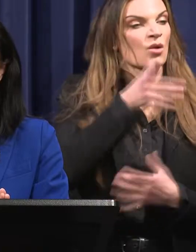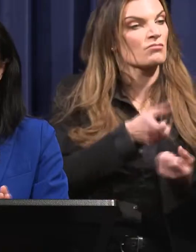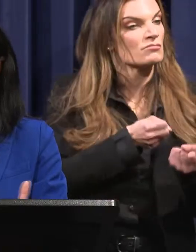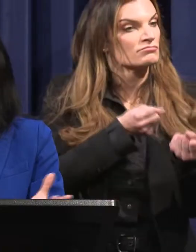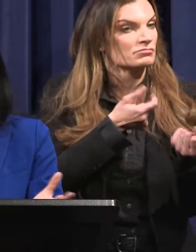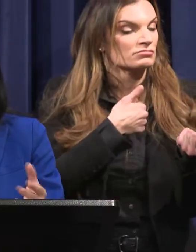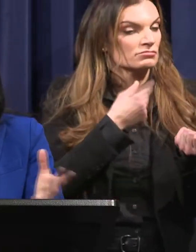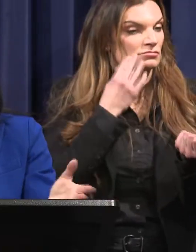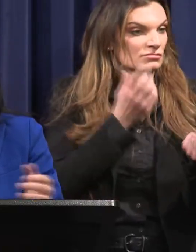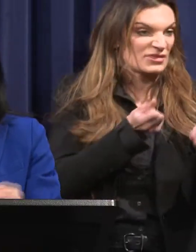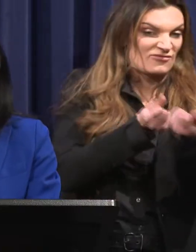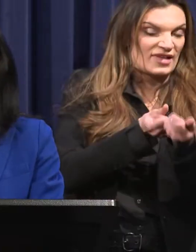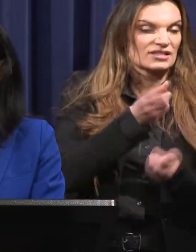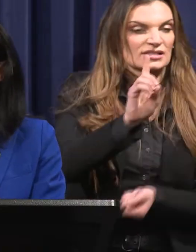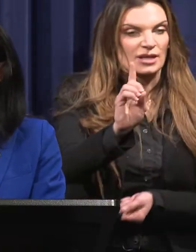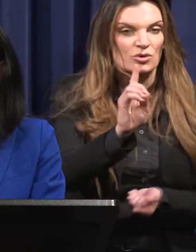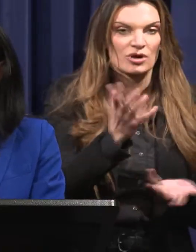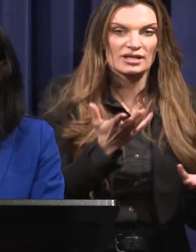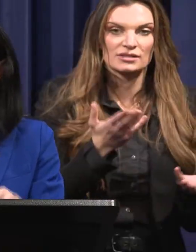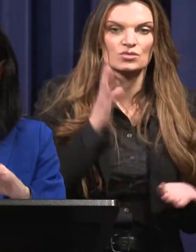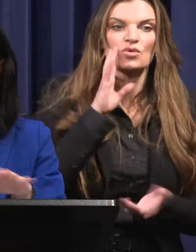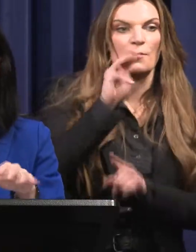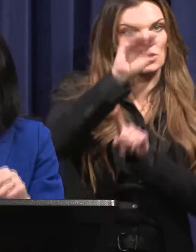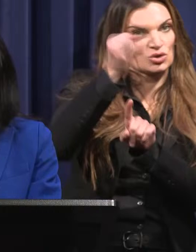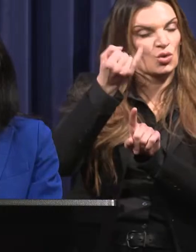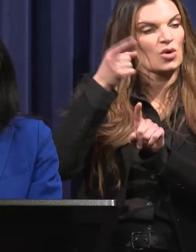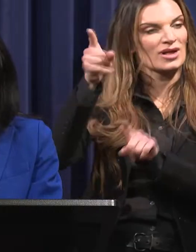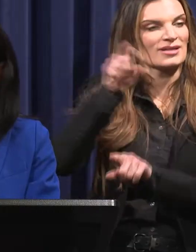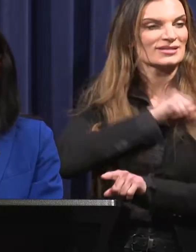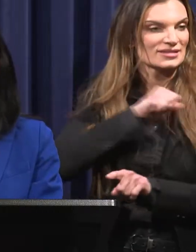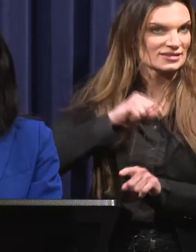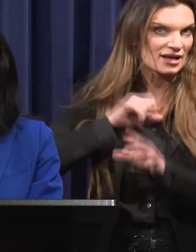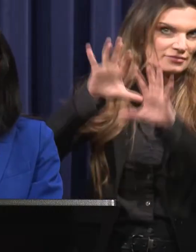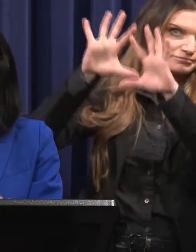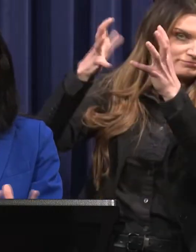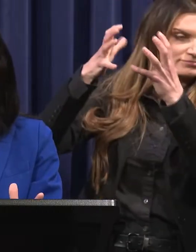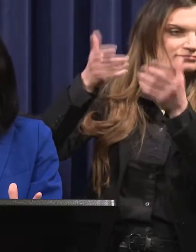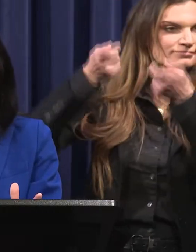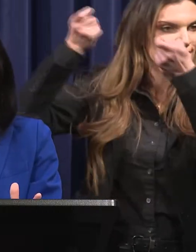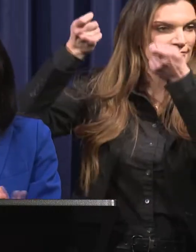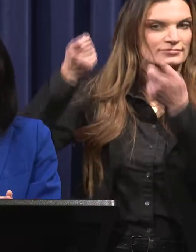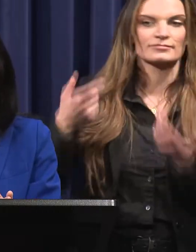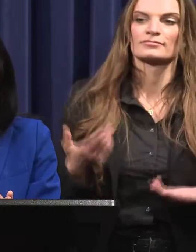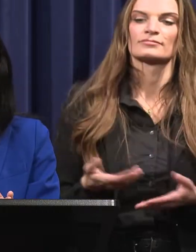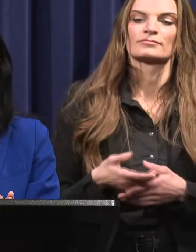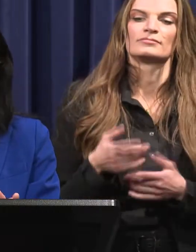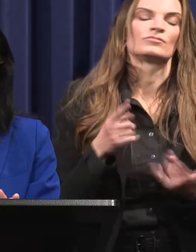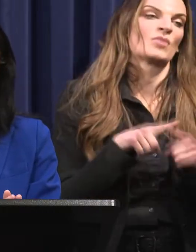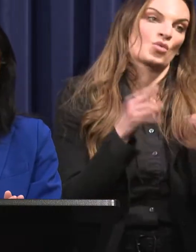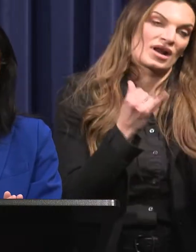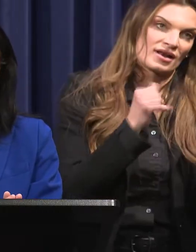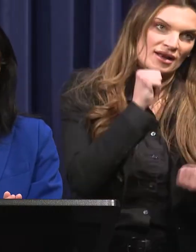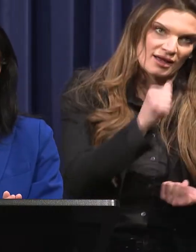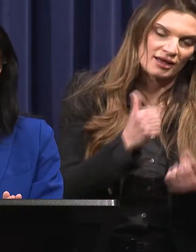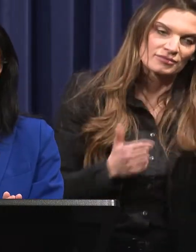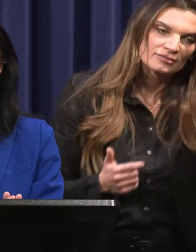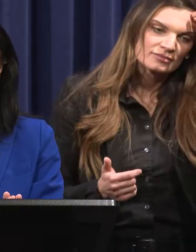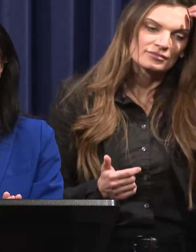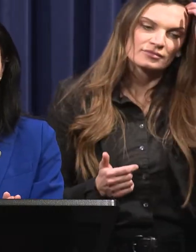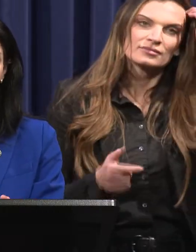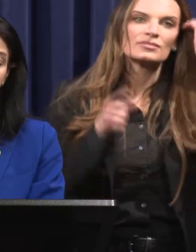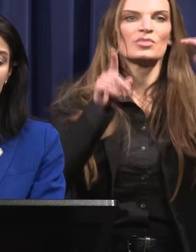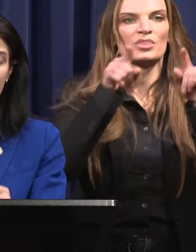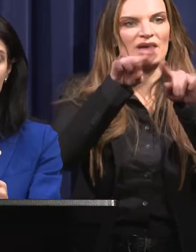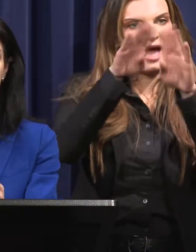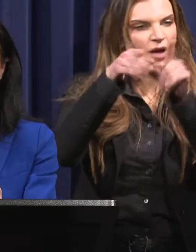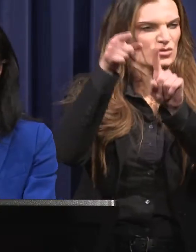who, majority in the Senate, and now, of course, not anymore as of this moment at least, in the